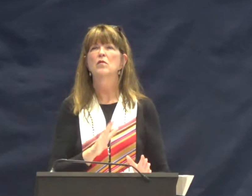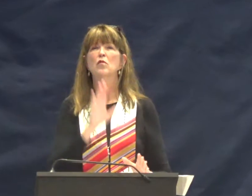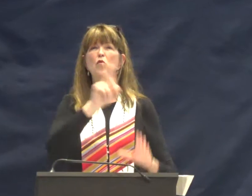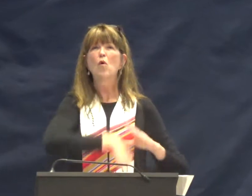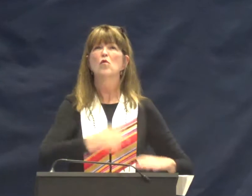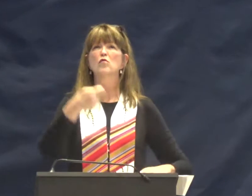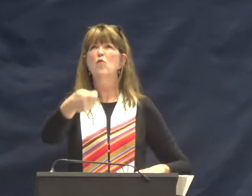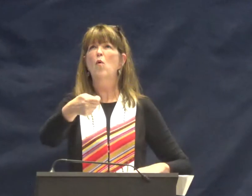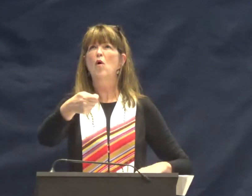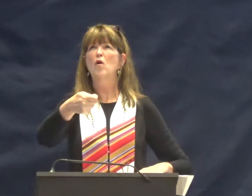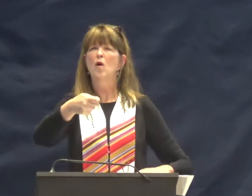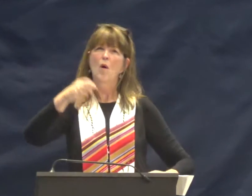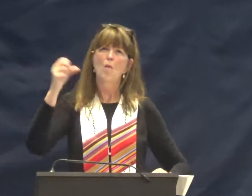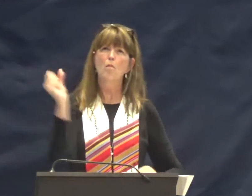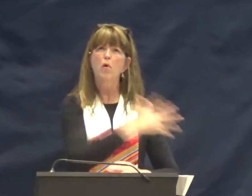You told your disciples